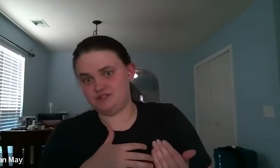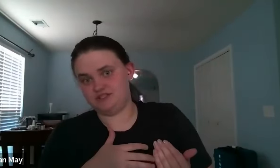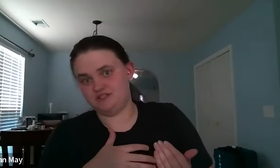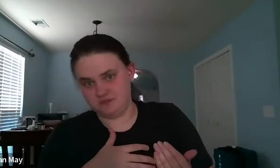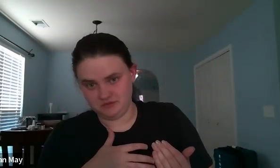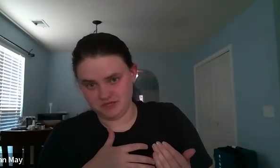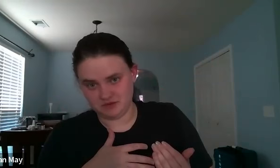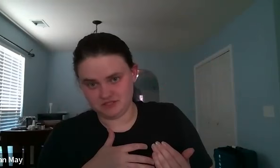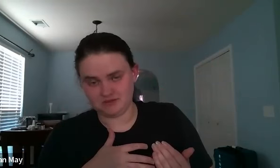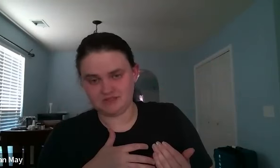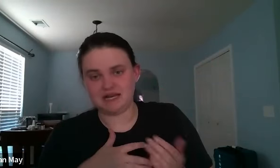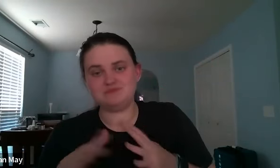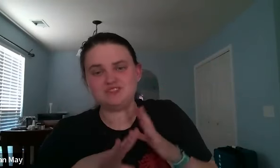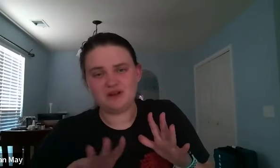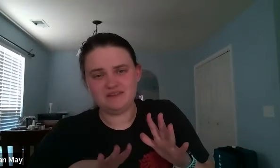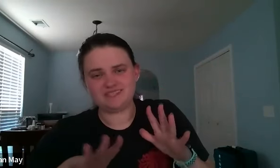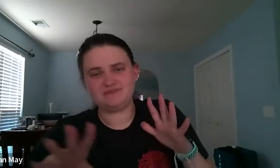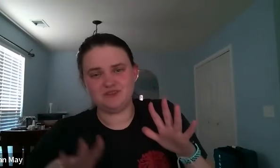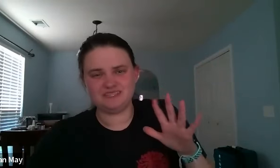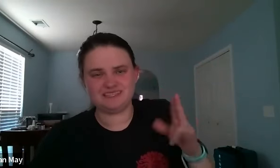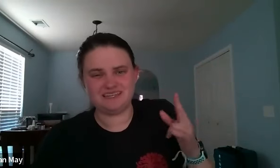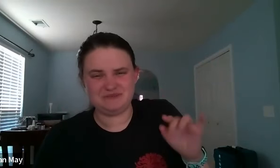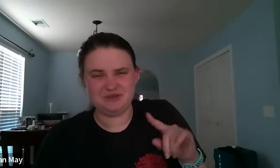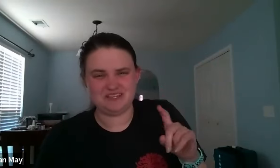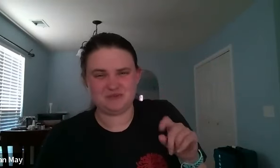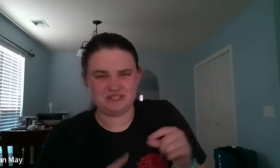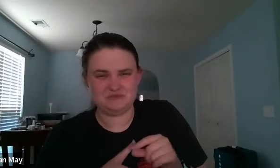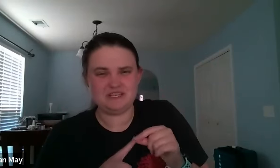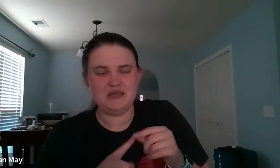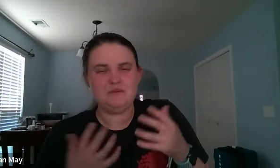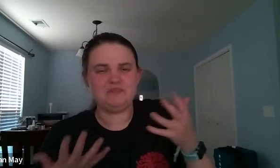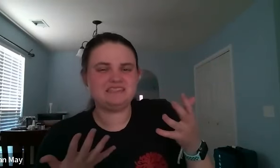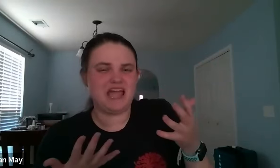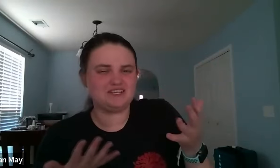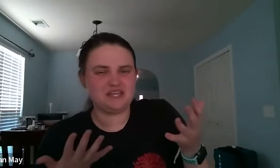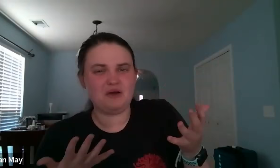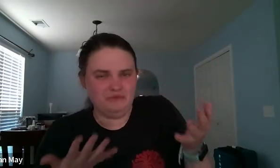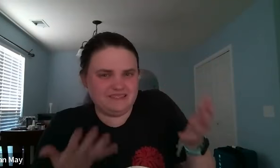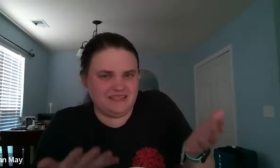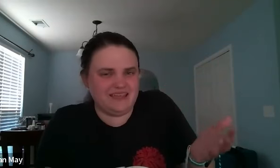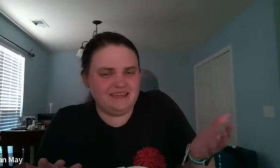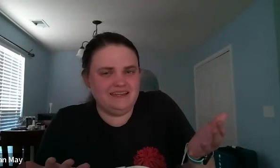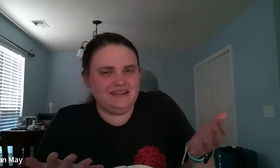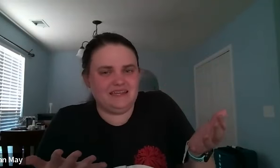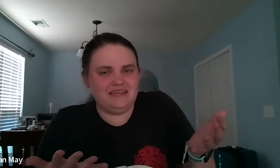our WH question words. And I'm sorry if that's confusing saying WH question words, but that's like actually how we say it, is